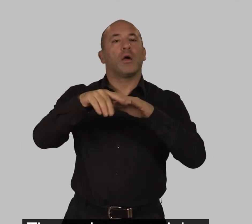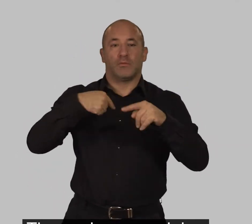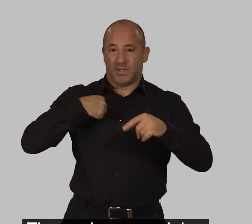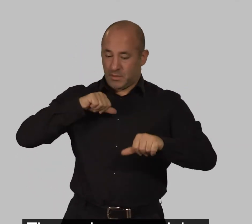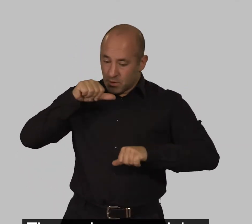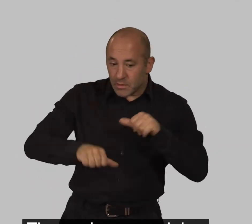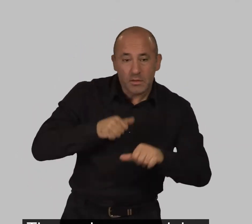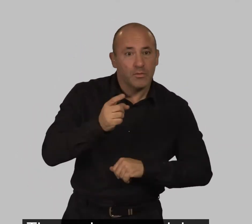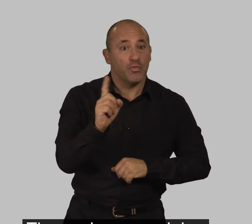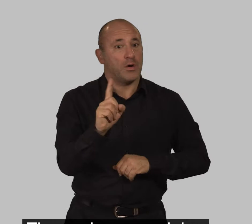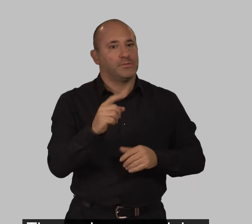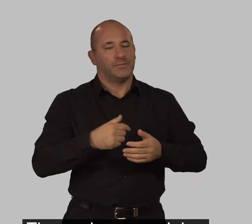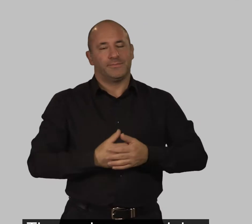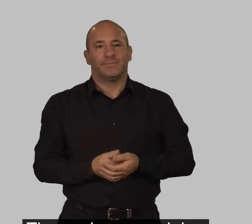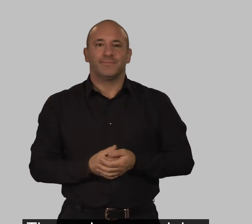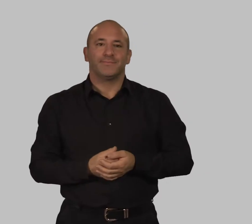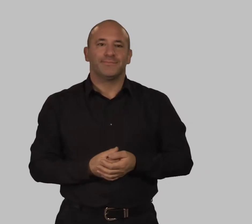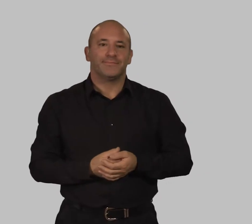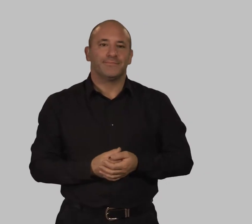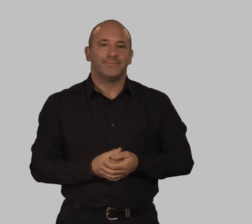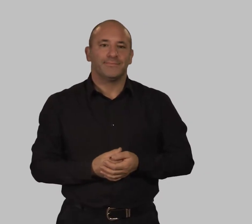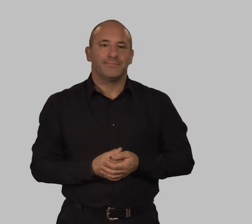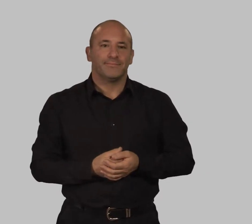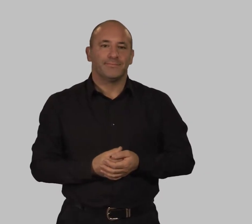The work we are doing in the workplace is